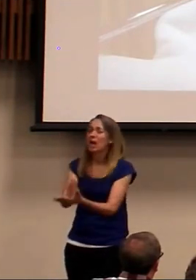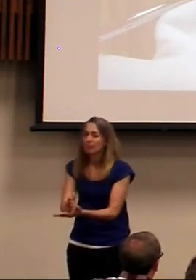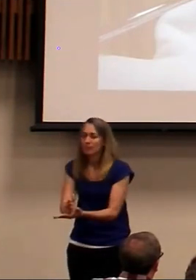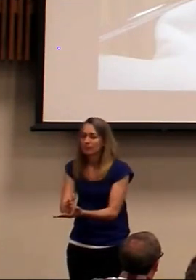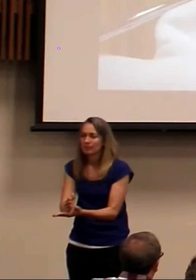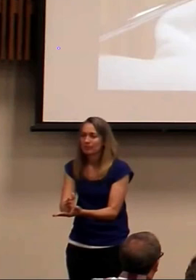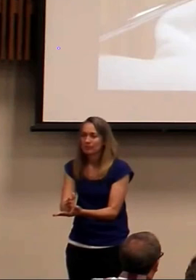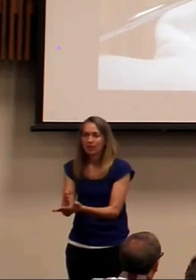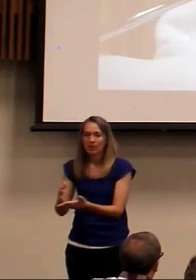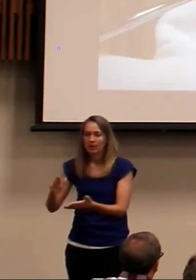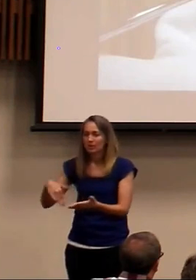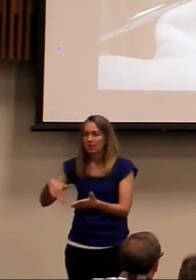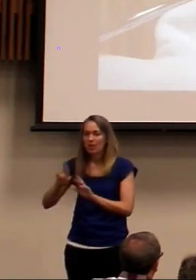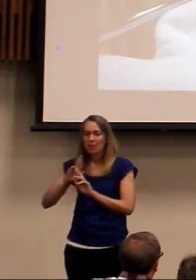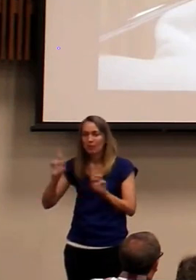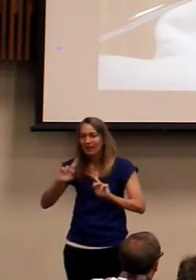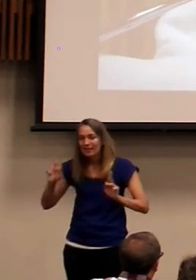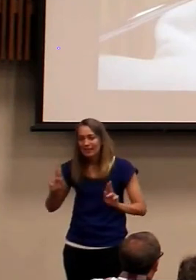You're not ready.